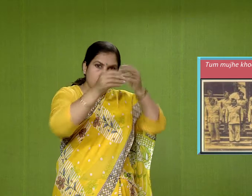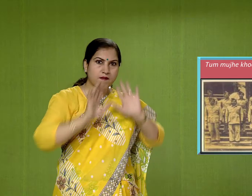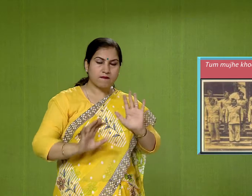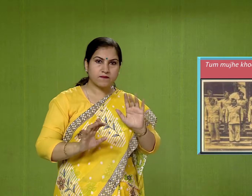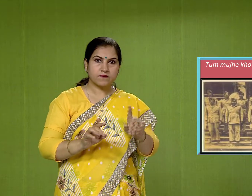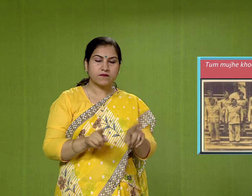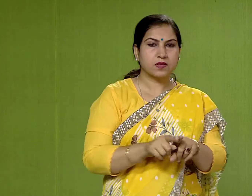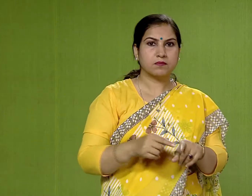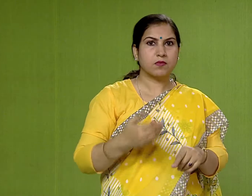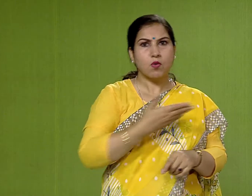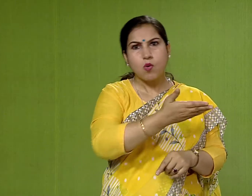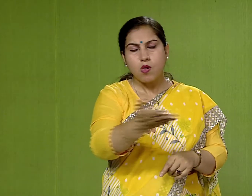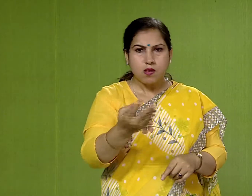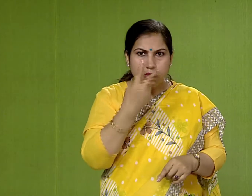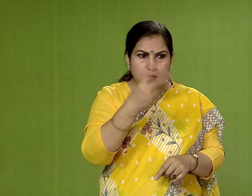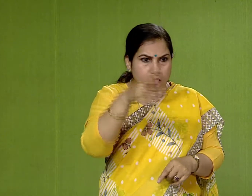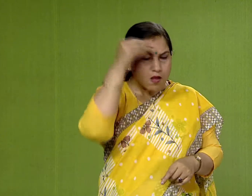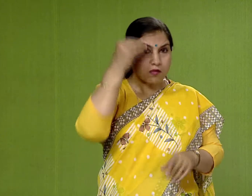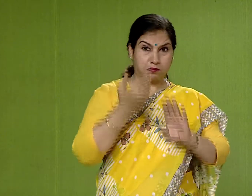As we learnt some time ago,